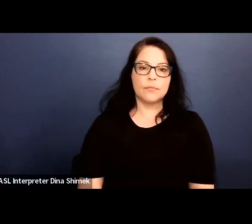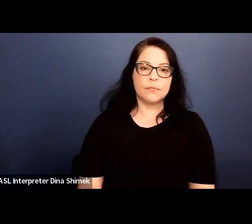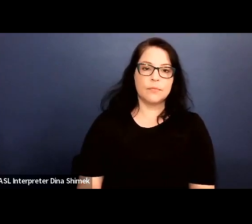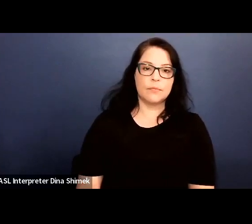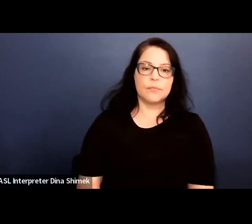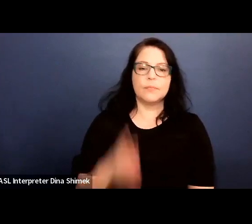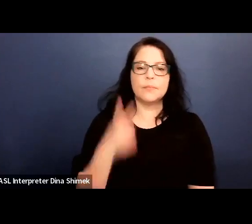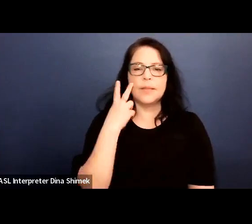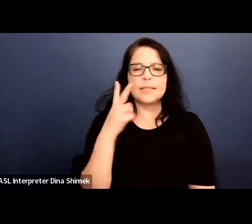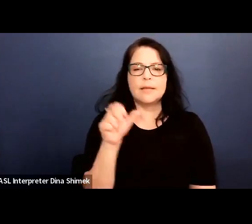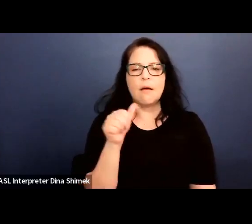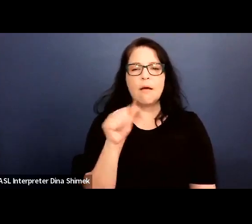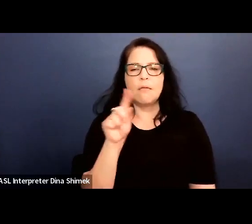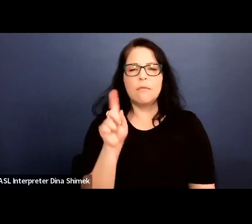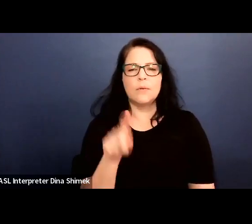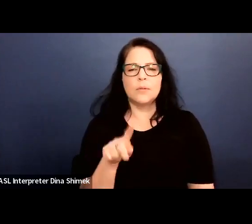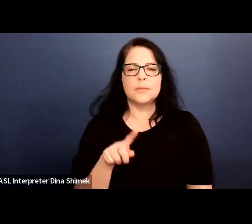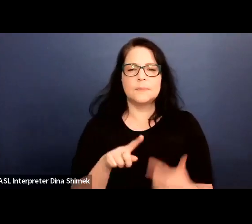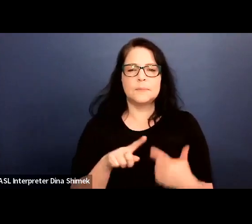Let's see.